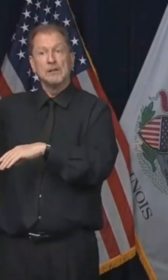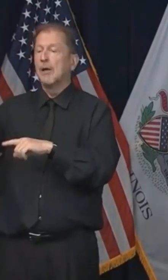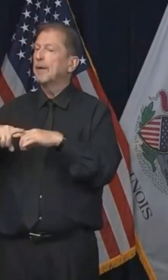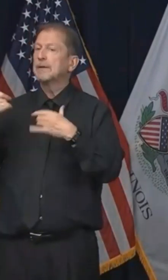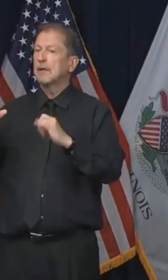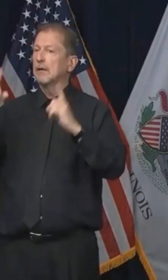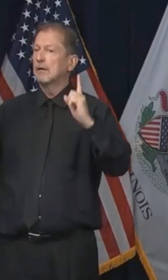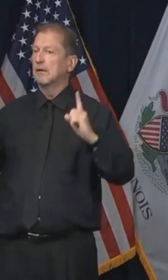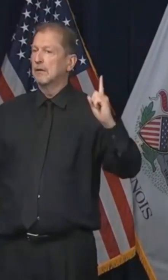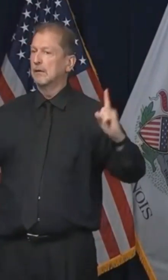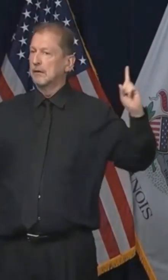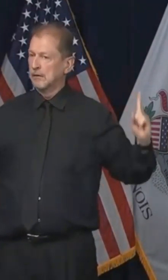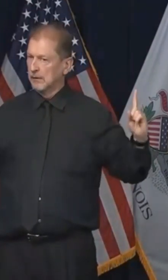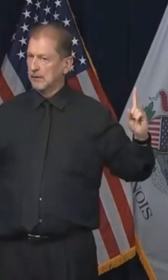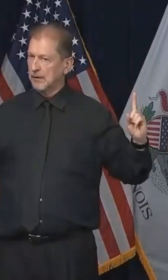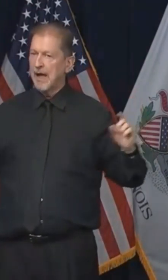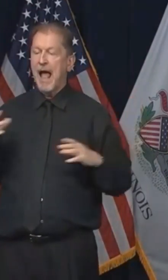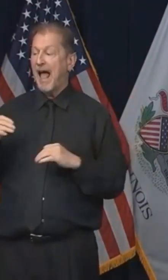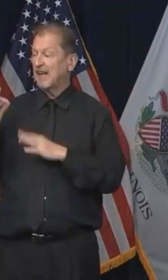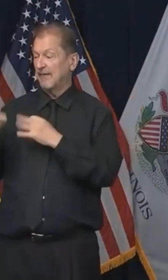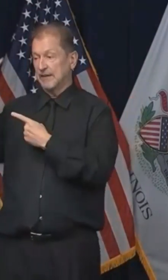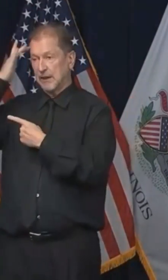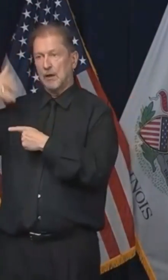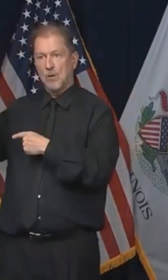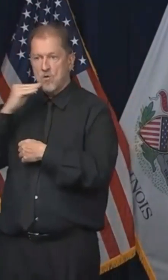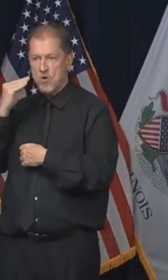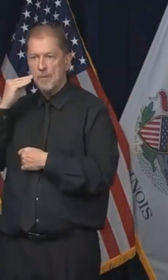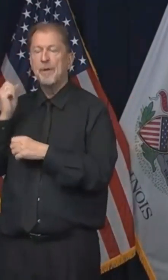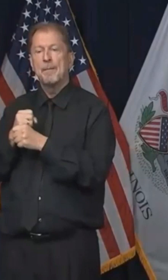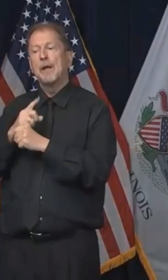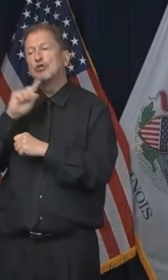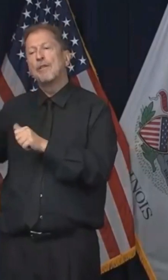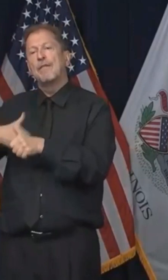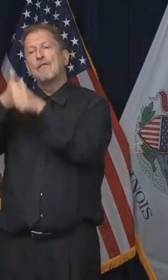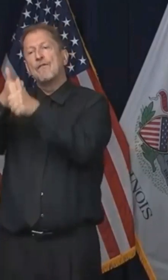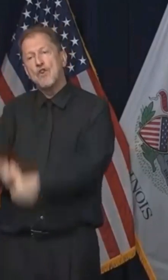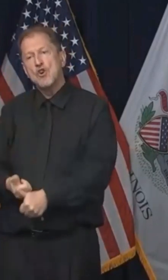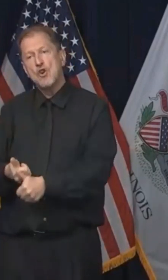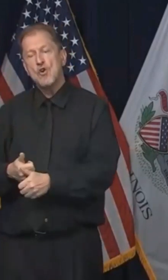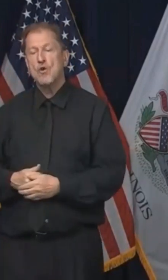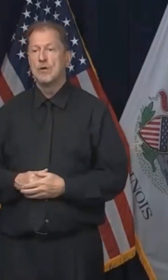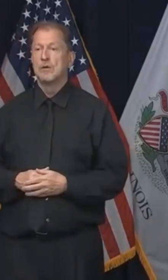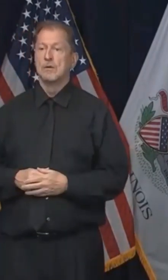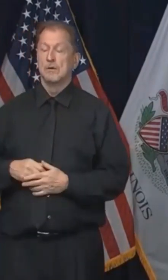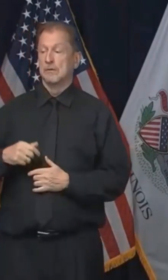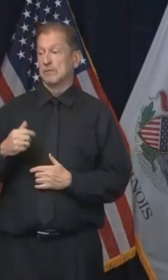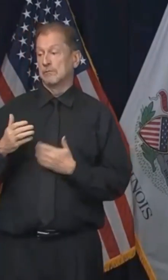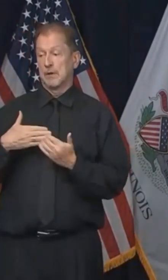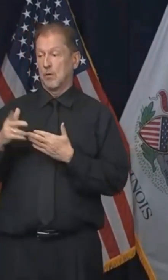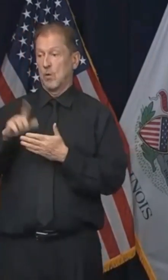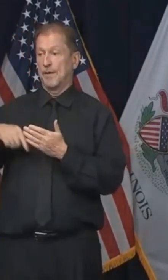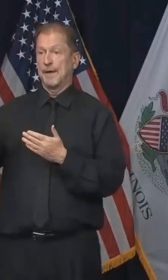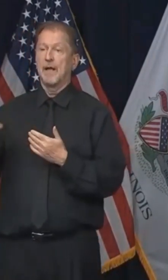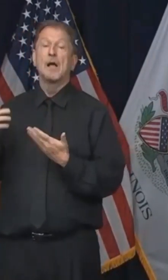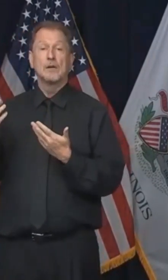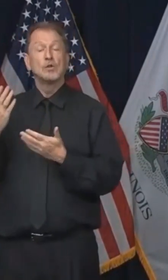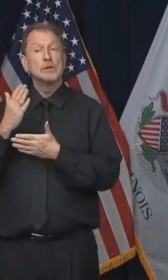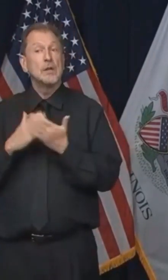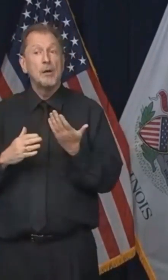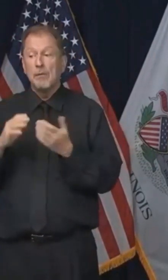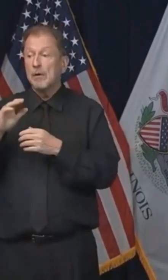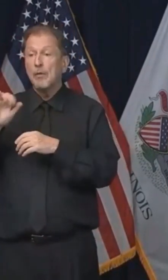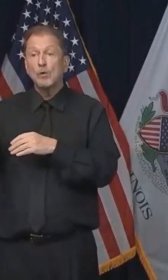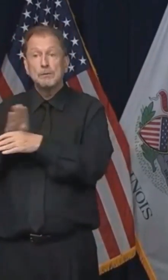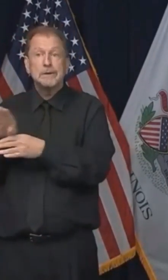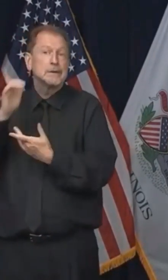essential workers that have to continue their job, we want them to, whether it's provide food, whether it's fill the shelves at our grocery stores,